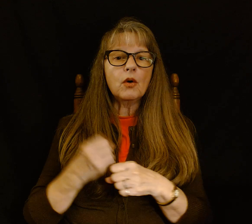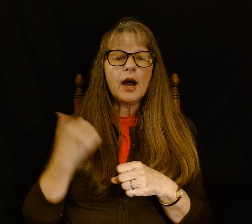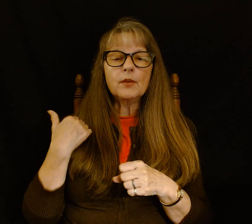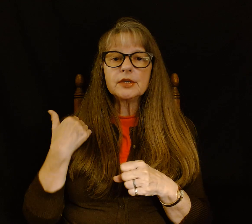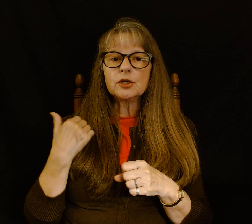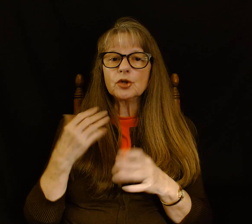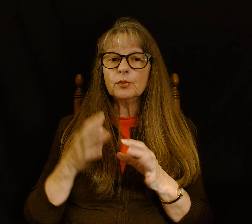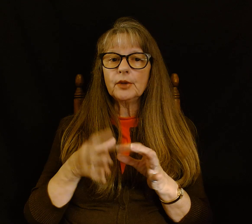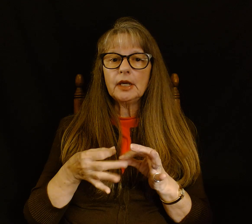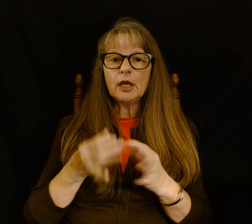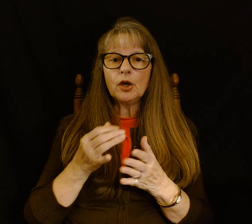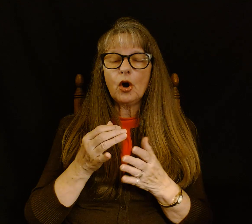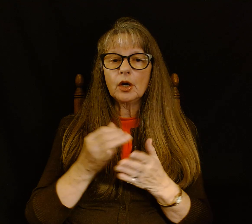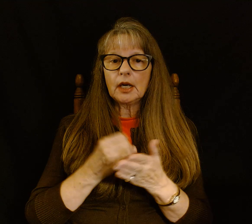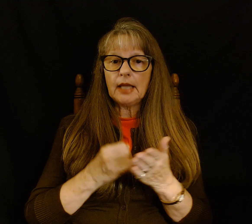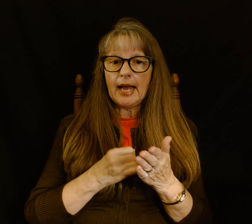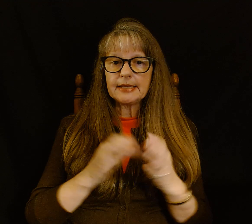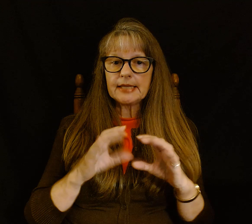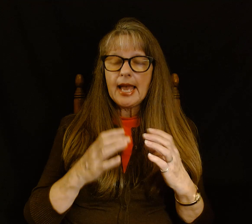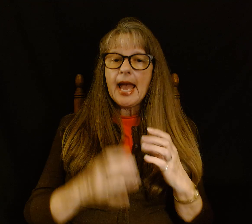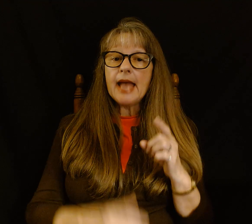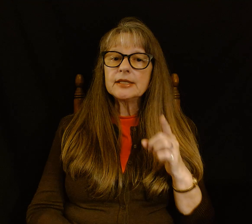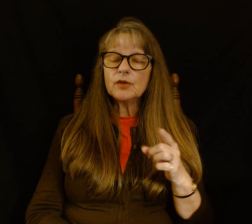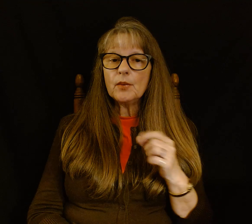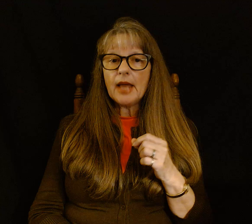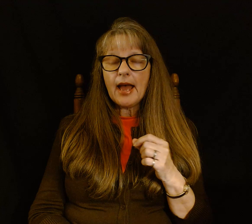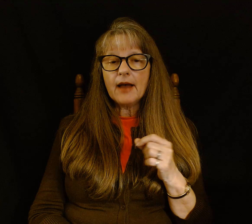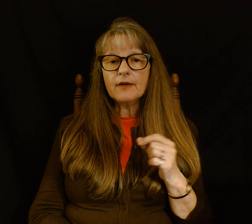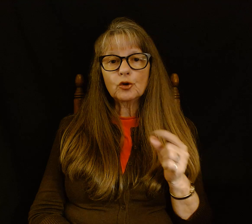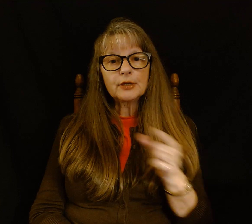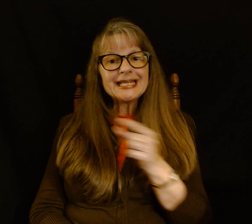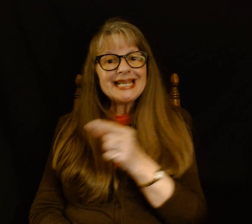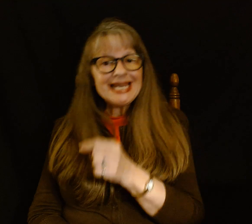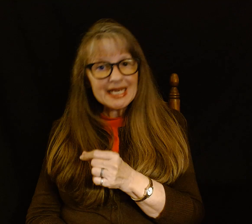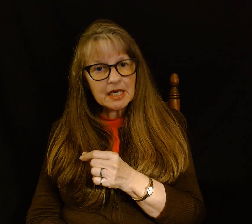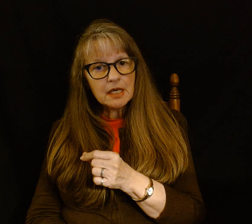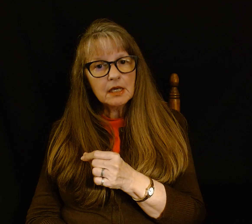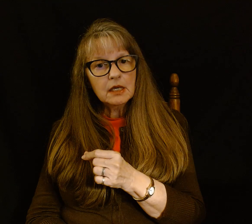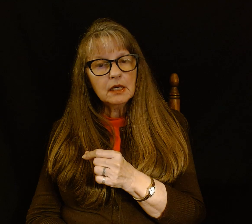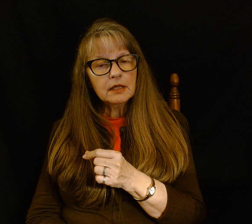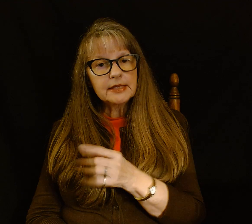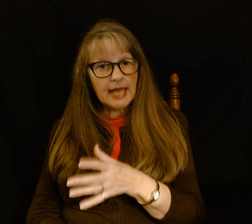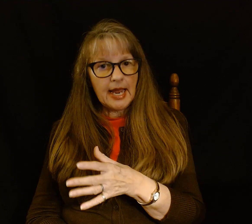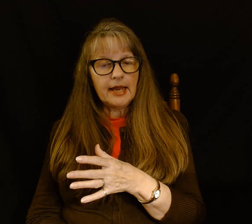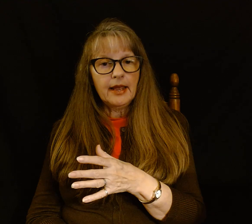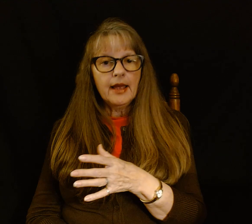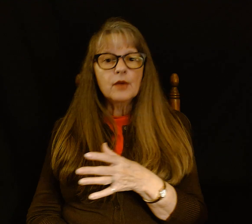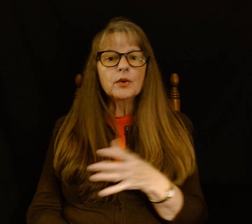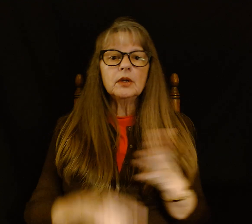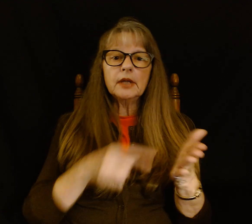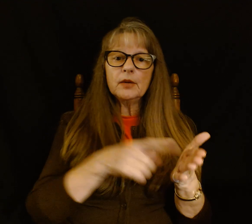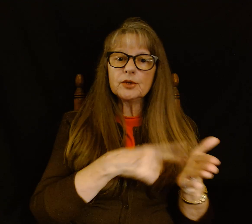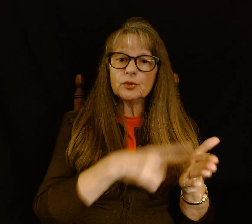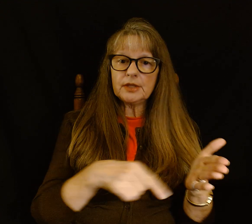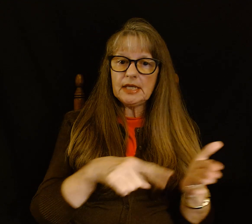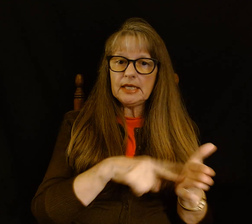was interpreting an art class, and so they would have critique day. Well, it was critique